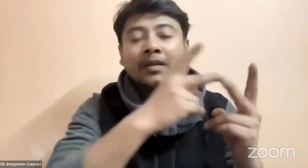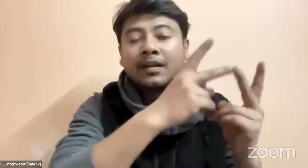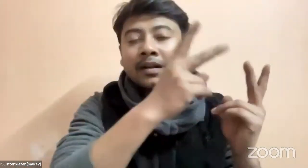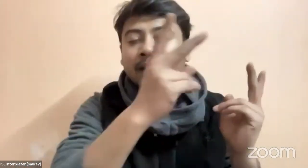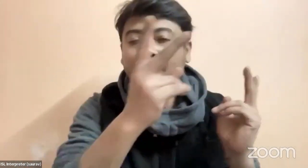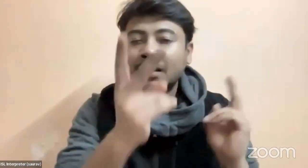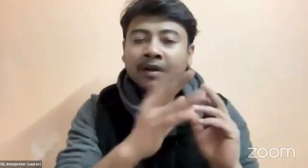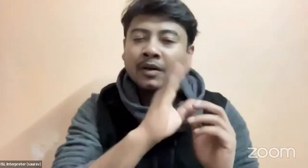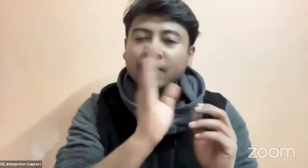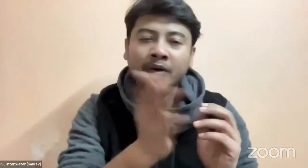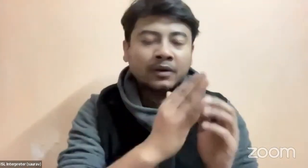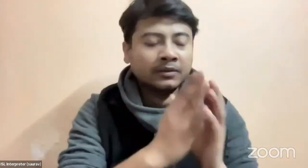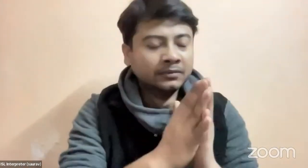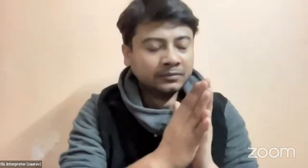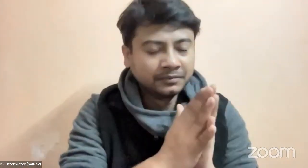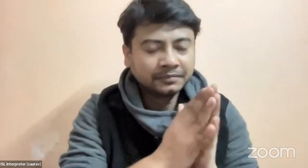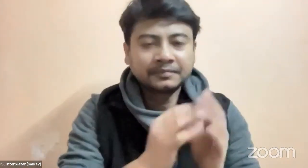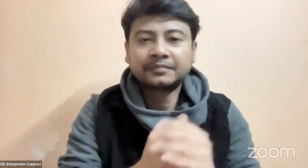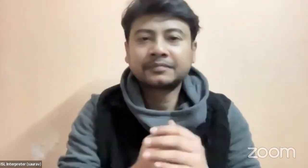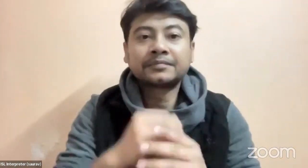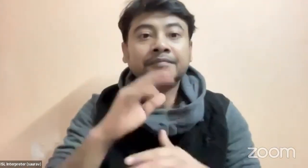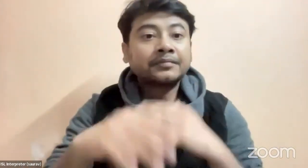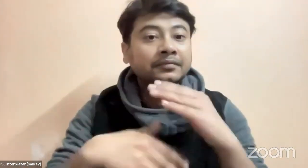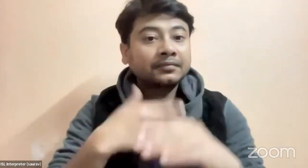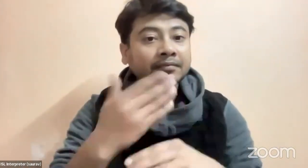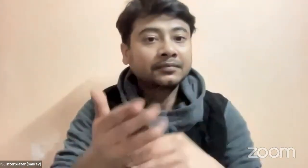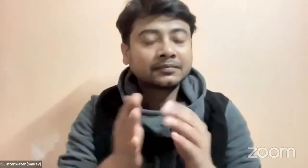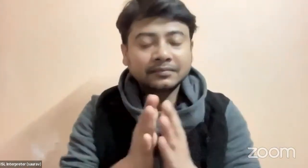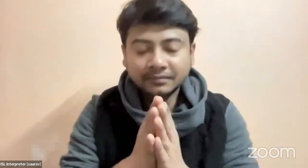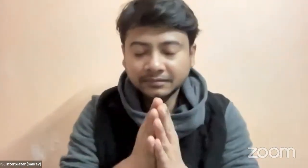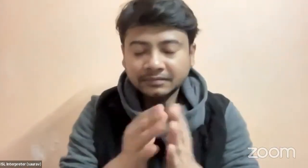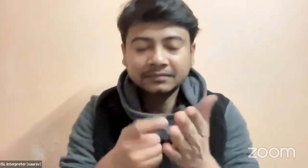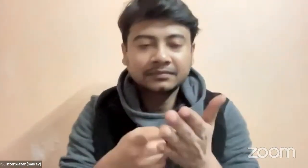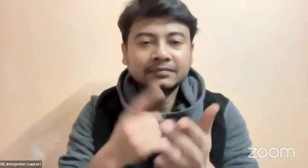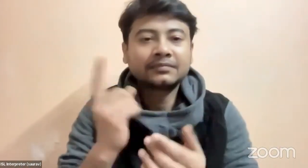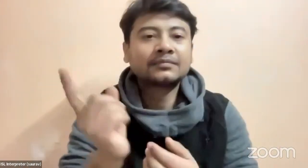Then I offer my humble obeisances to all the devotees who are present today.